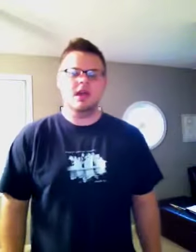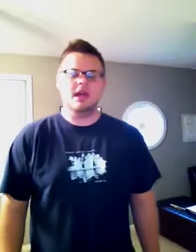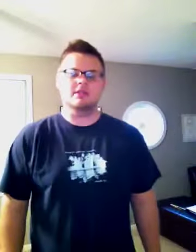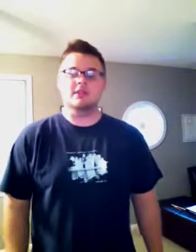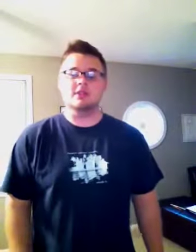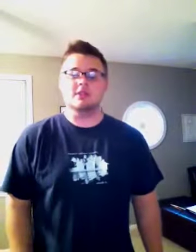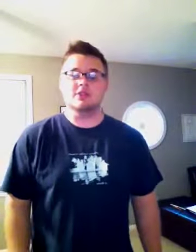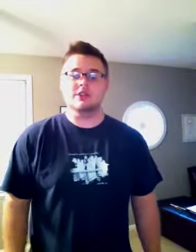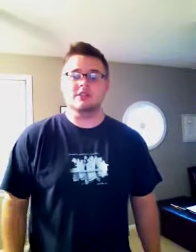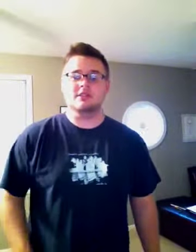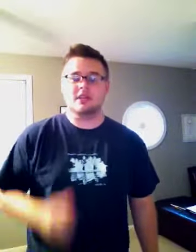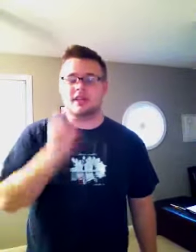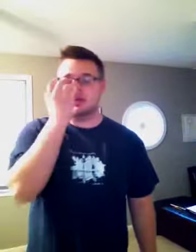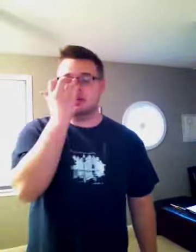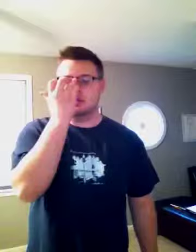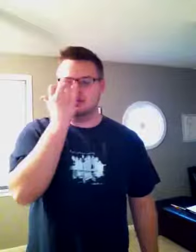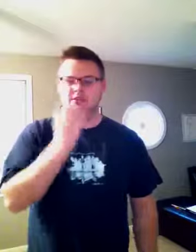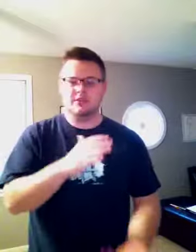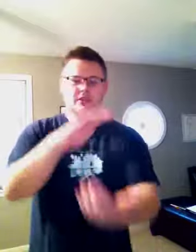And sing to Jesus is just